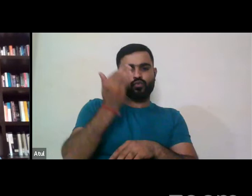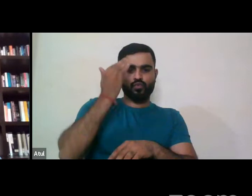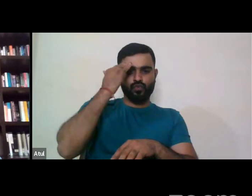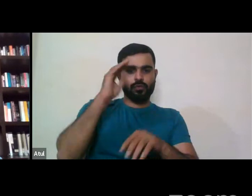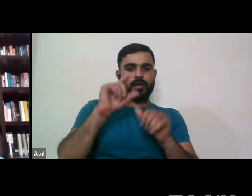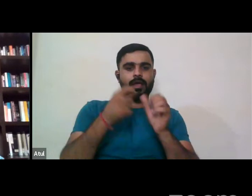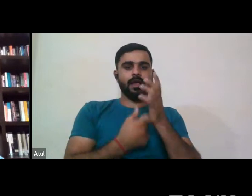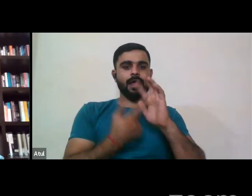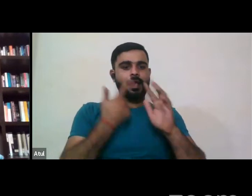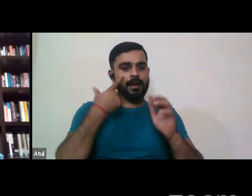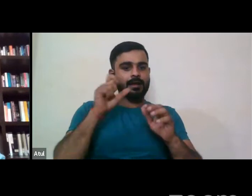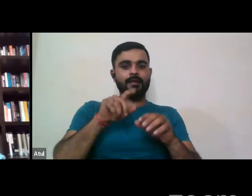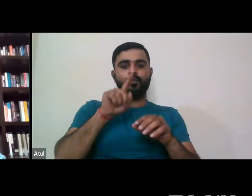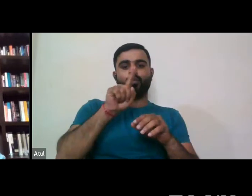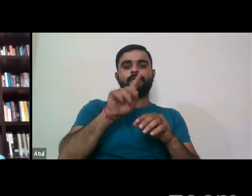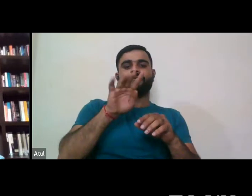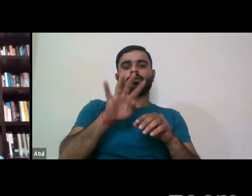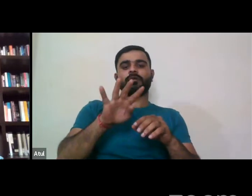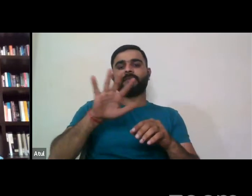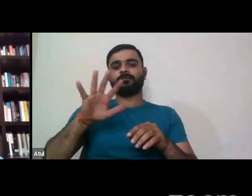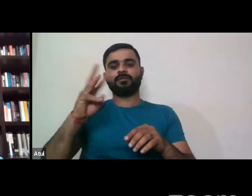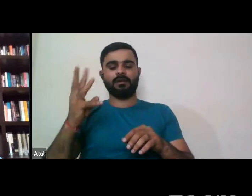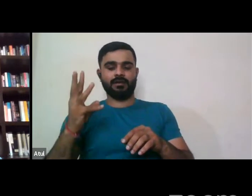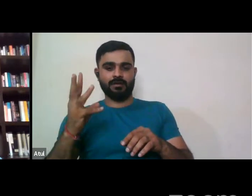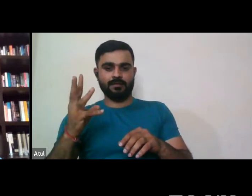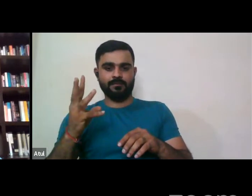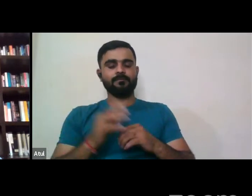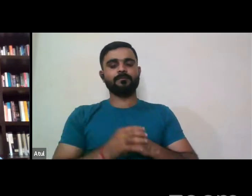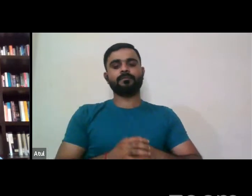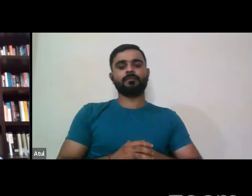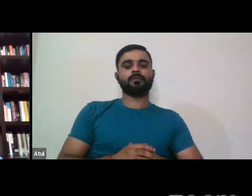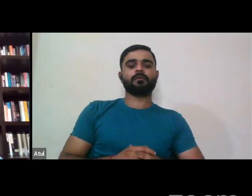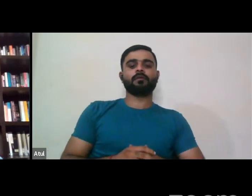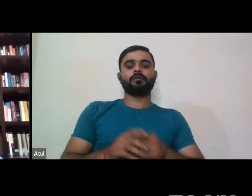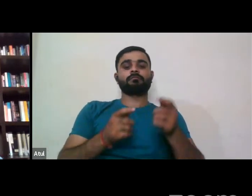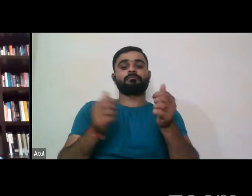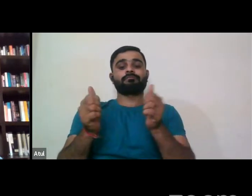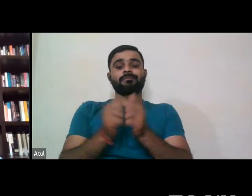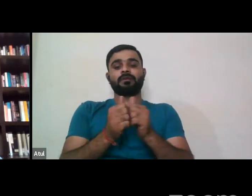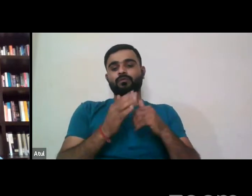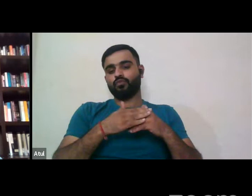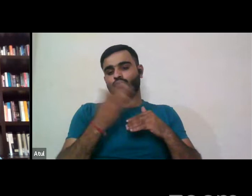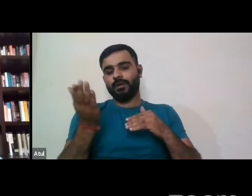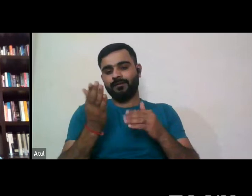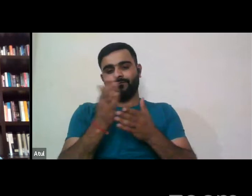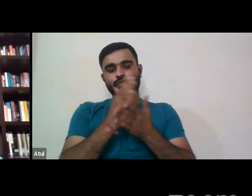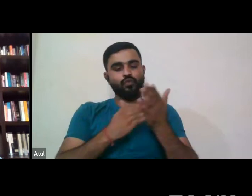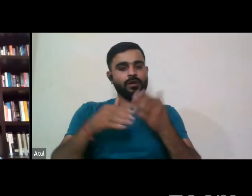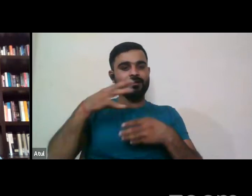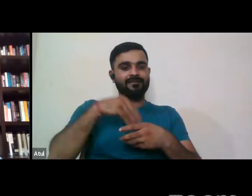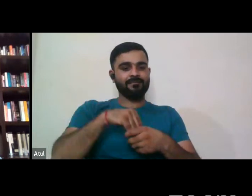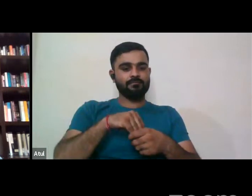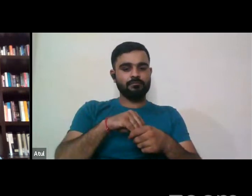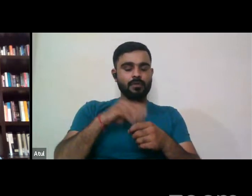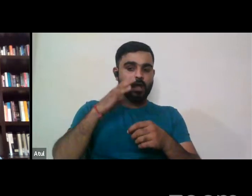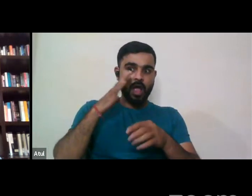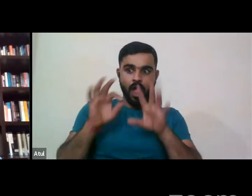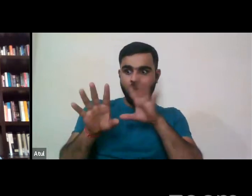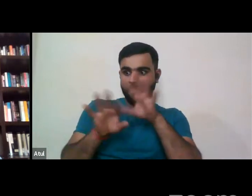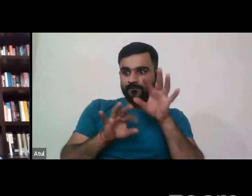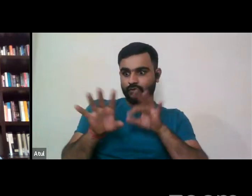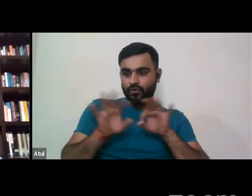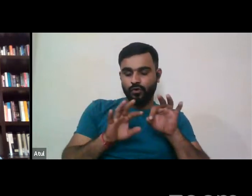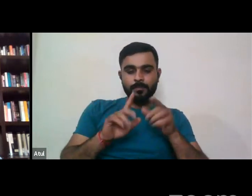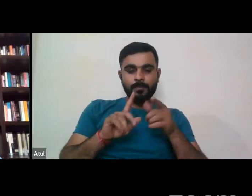Article 145(3). They are constituted to deal with most significant of legal and